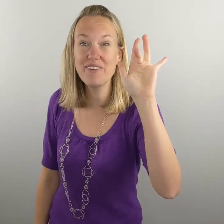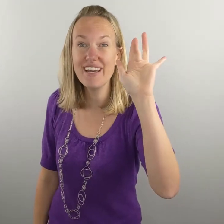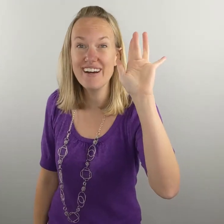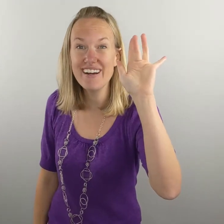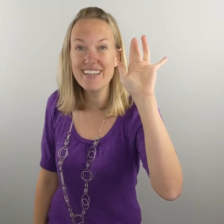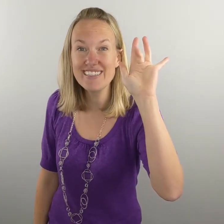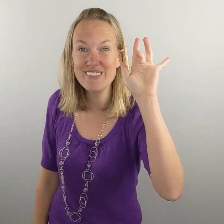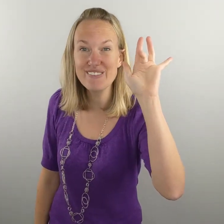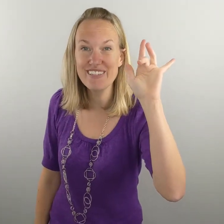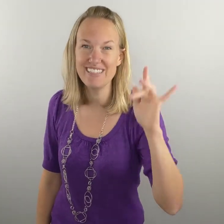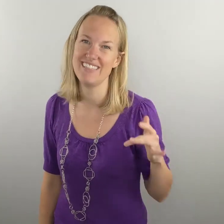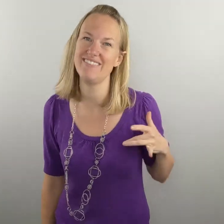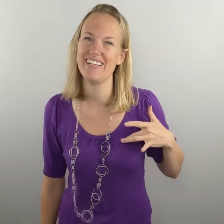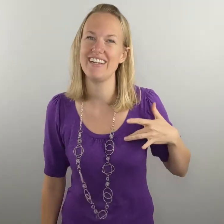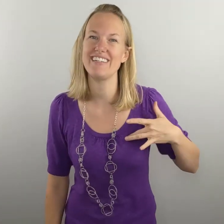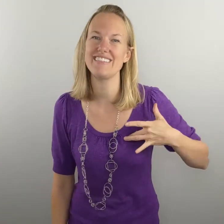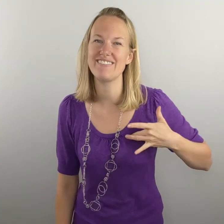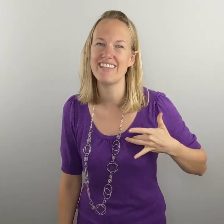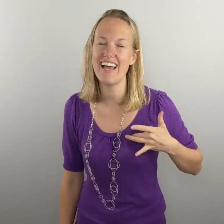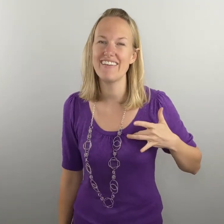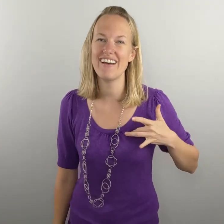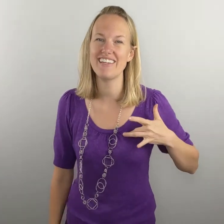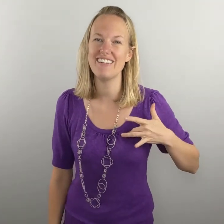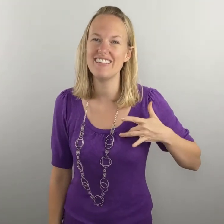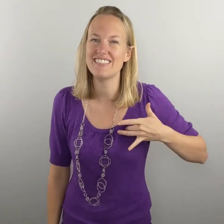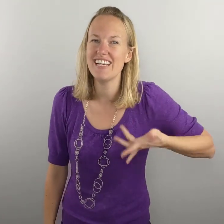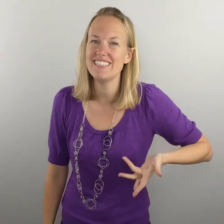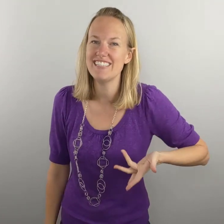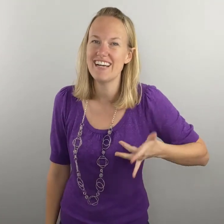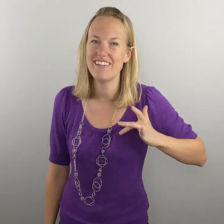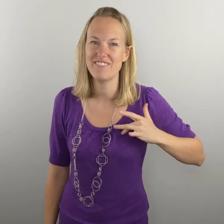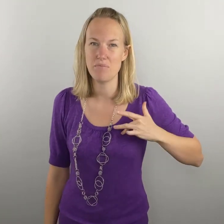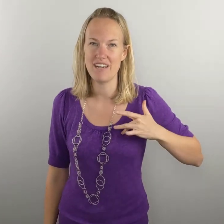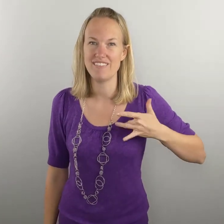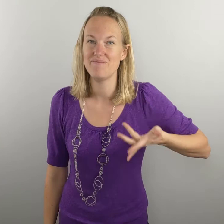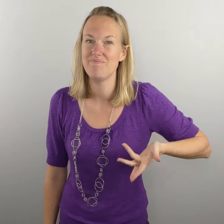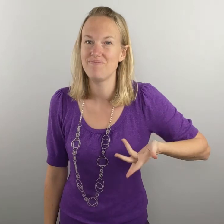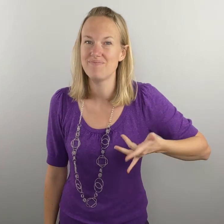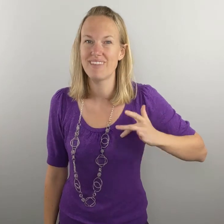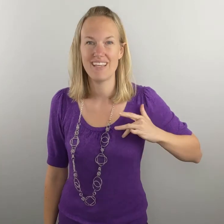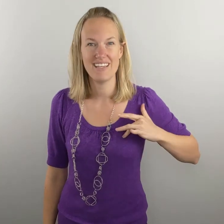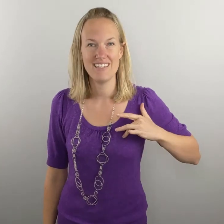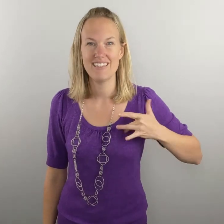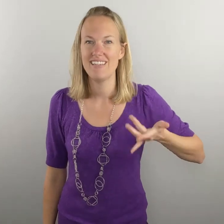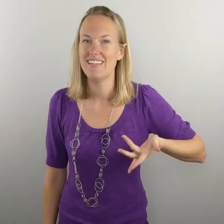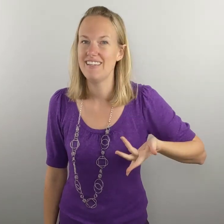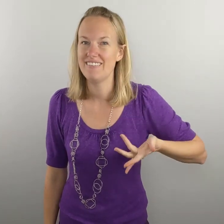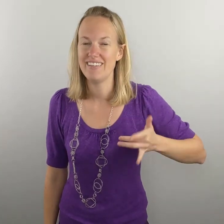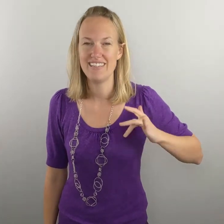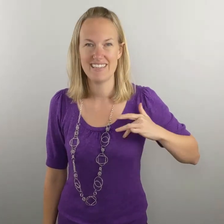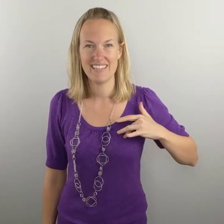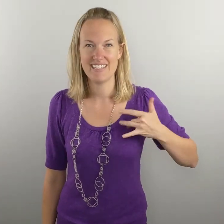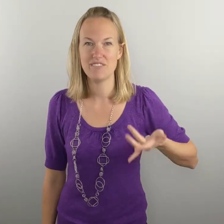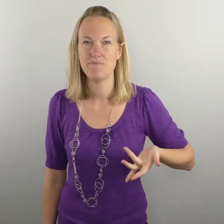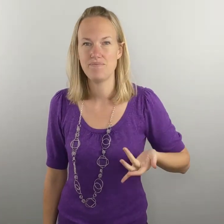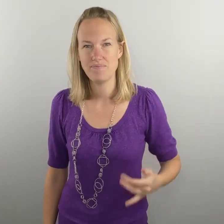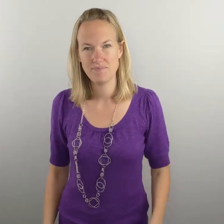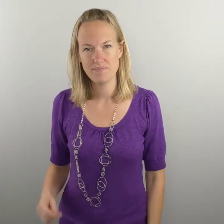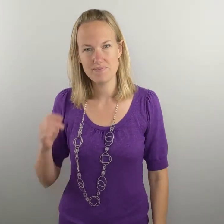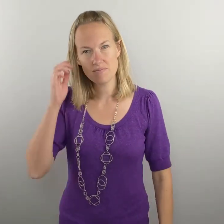finger is your feeling finger. So for that, you have it here at your chest and you kind of flip it out. Okay? Feel a thing.